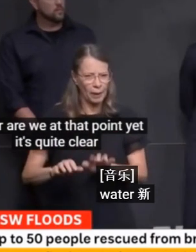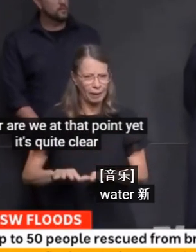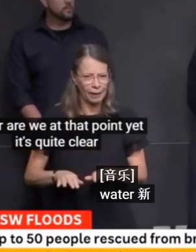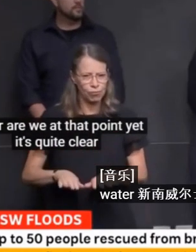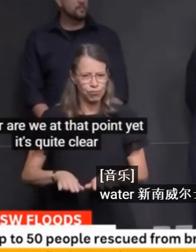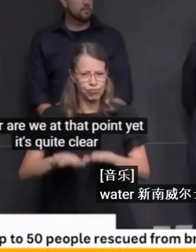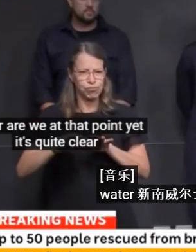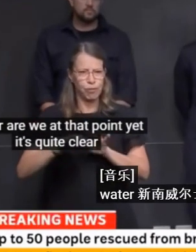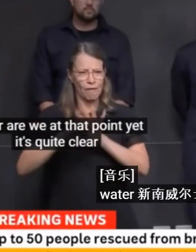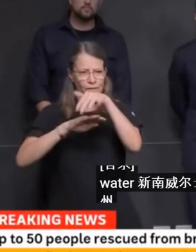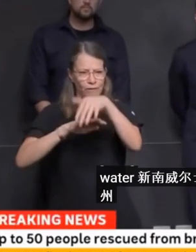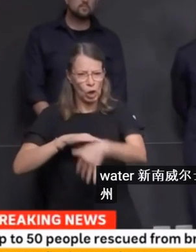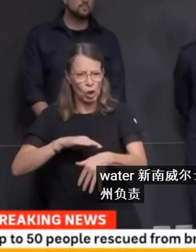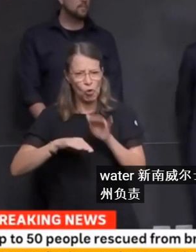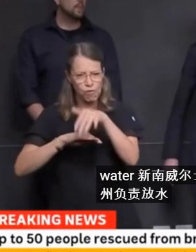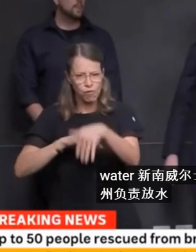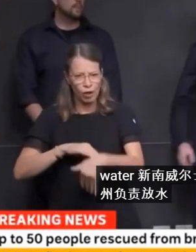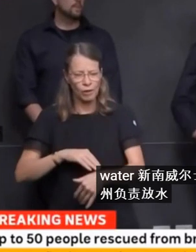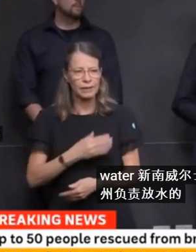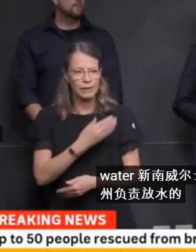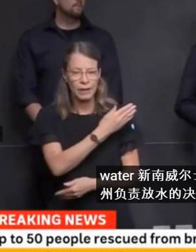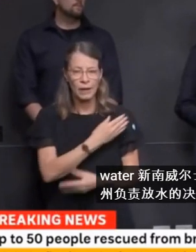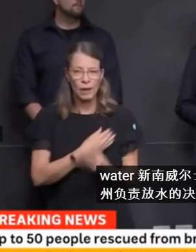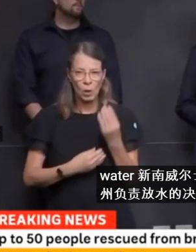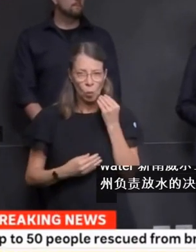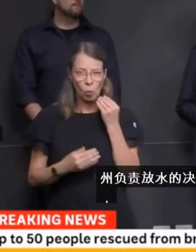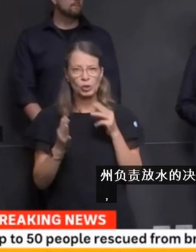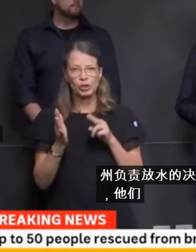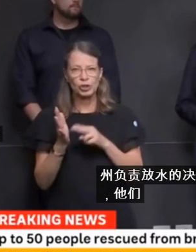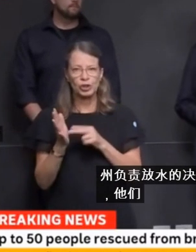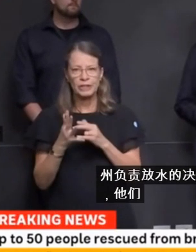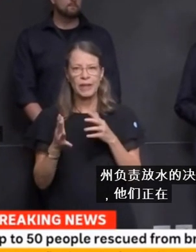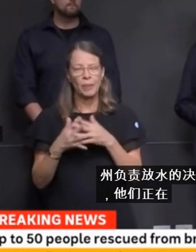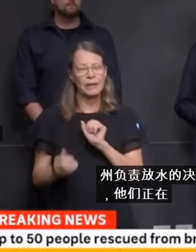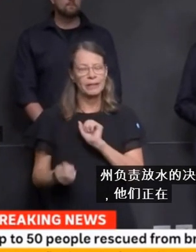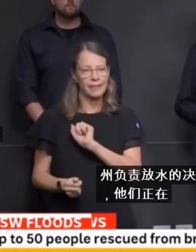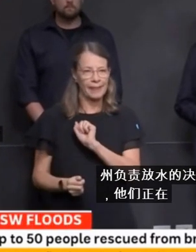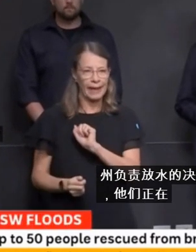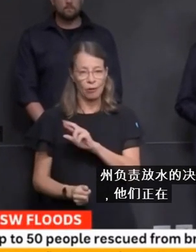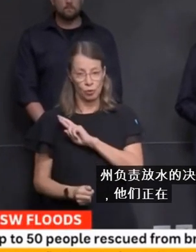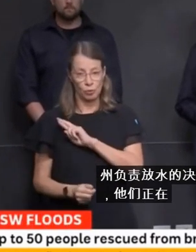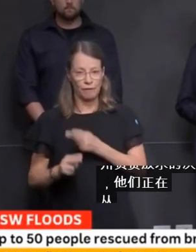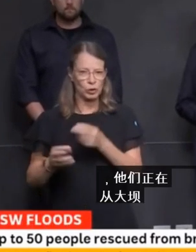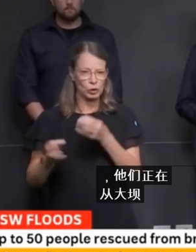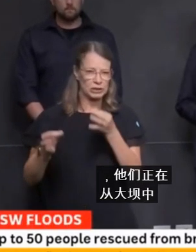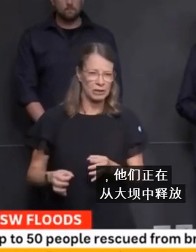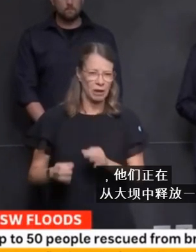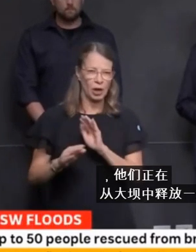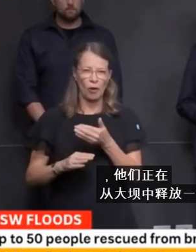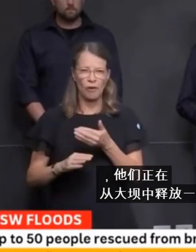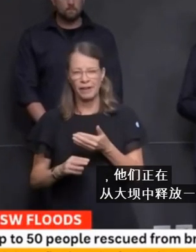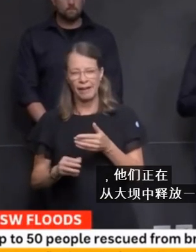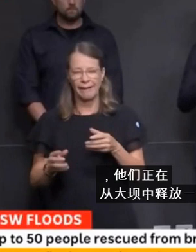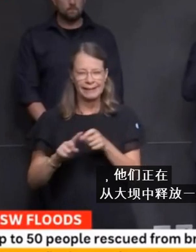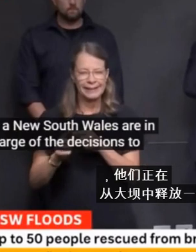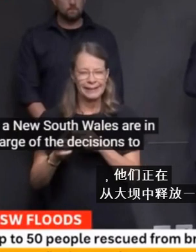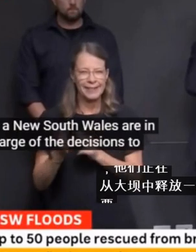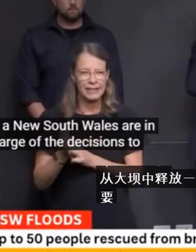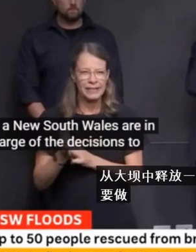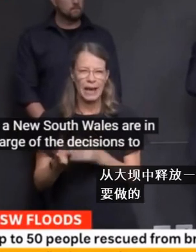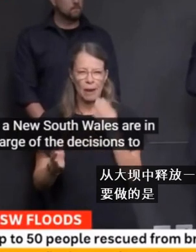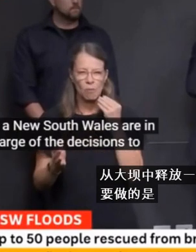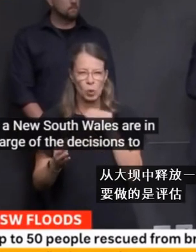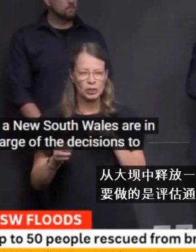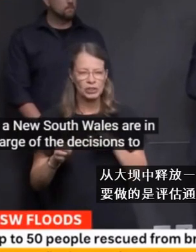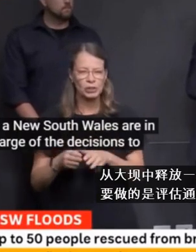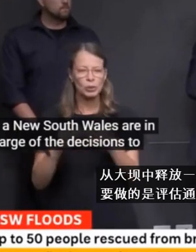Water New South Wales are in charge of the decisions to release water, and they are releasing some water from that dam.